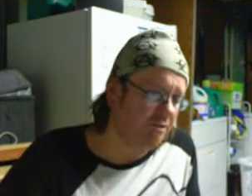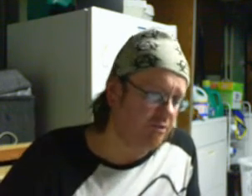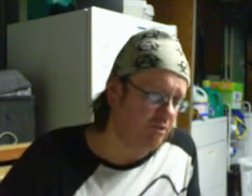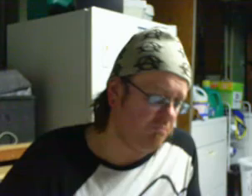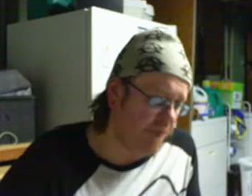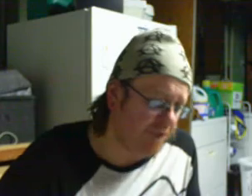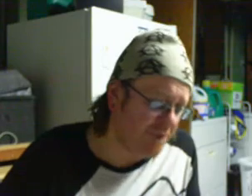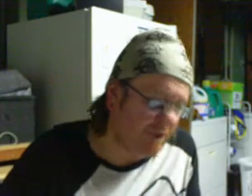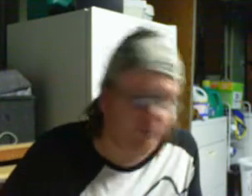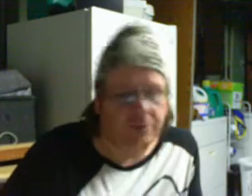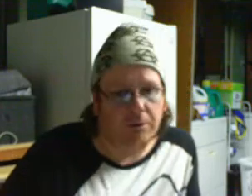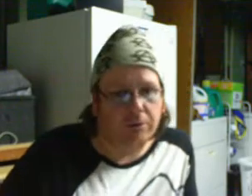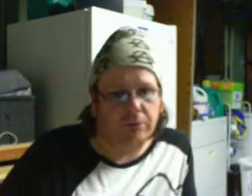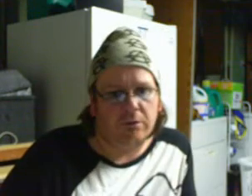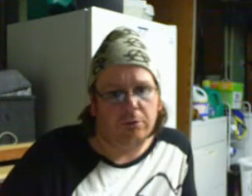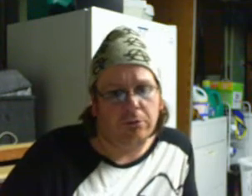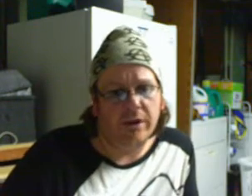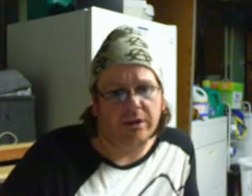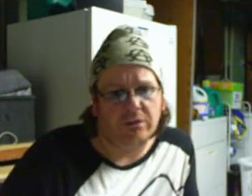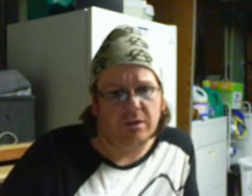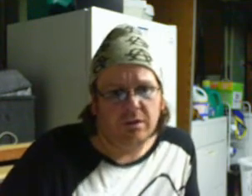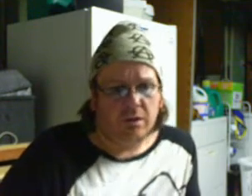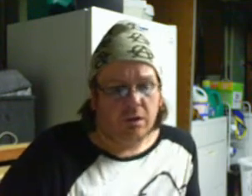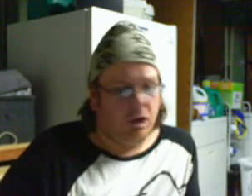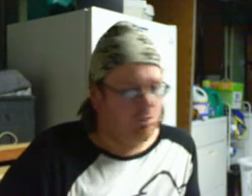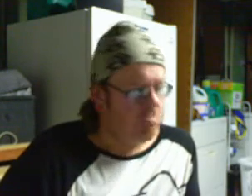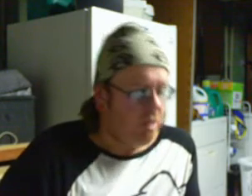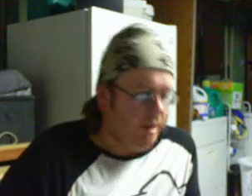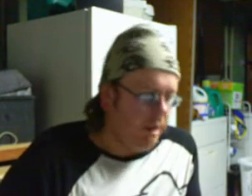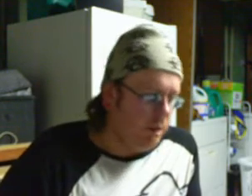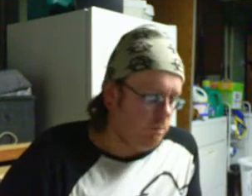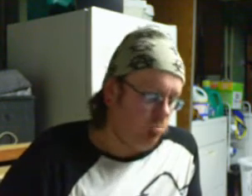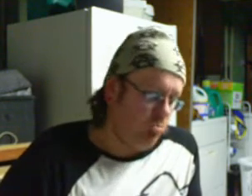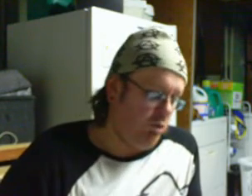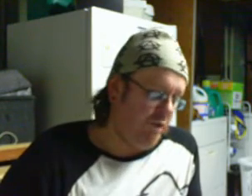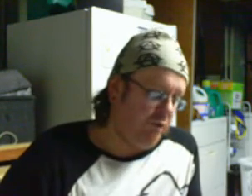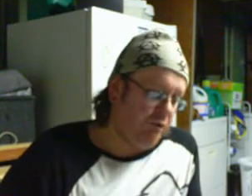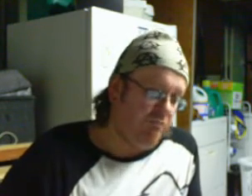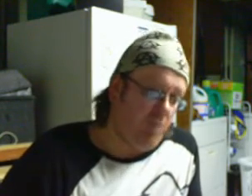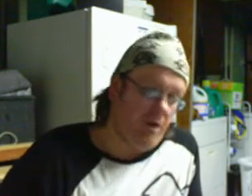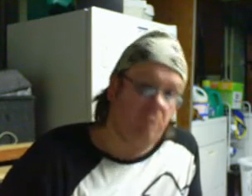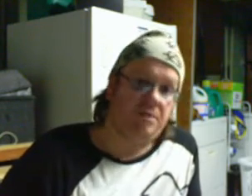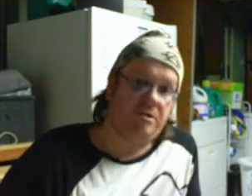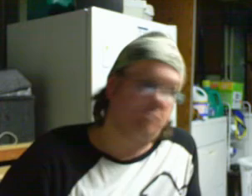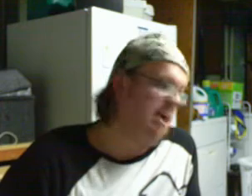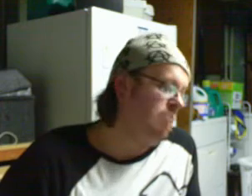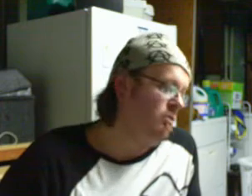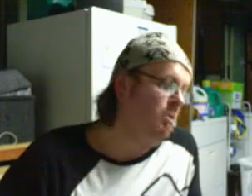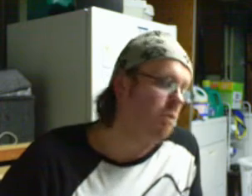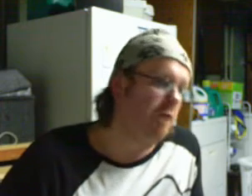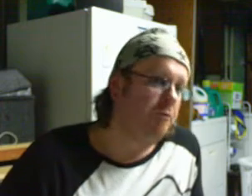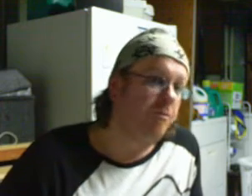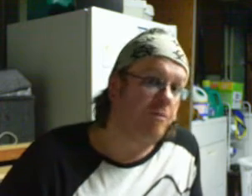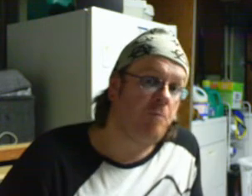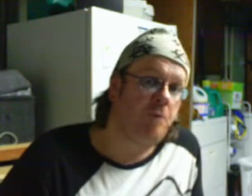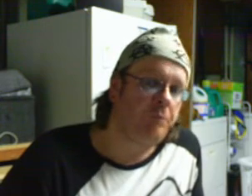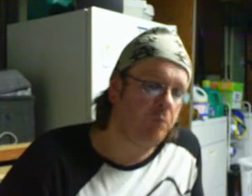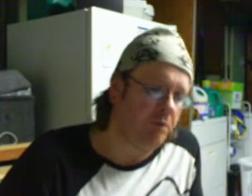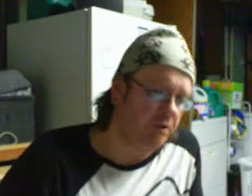and black magic and all these other things. And while that stuff might not be in the Bible, why would it be? Why would he want it in